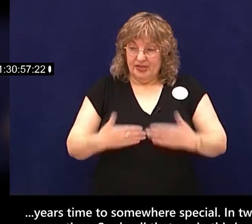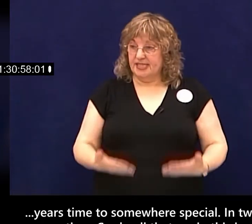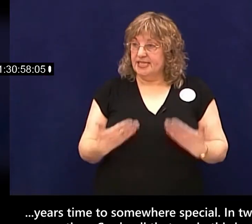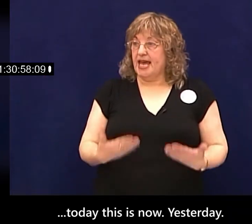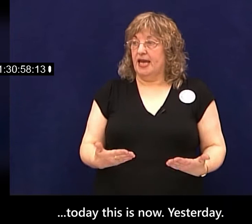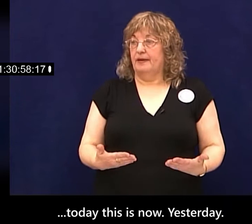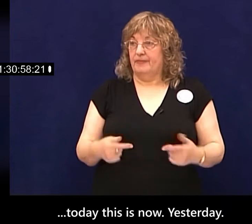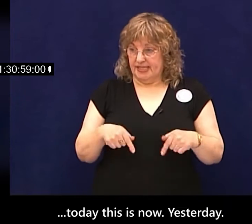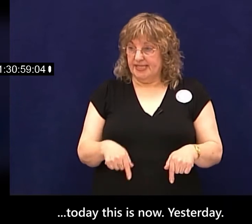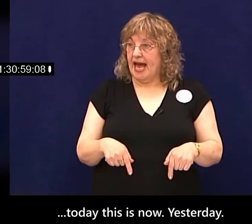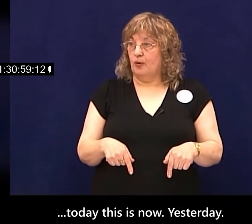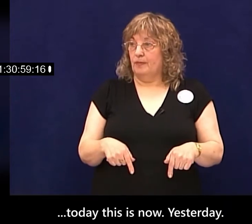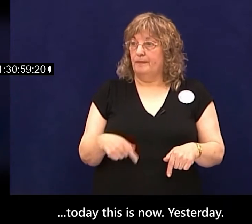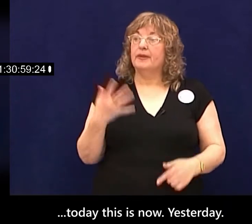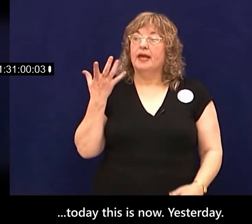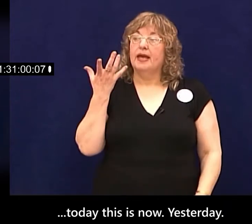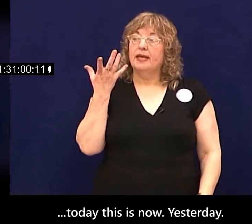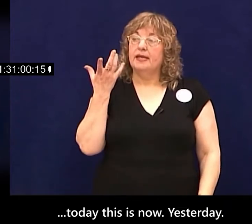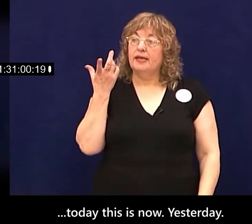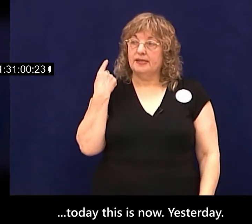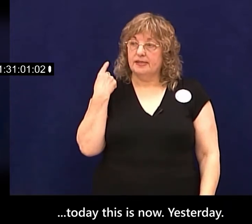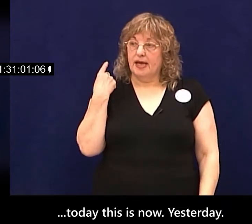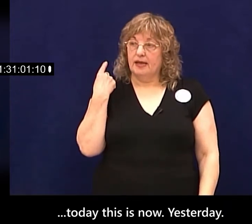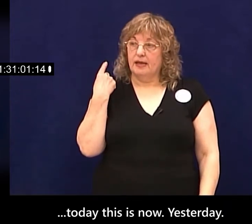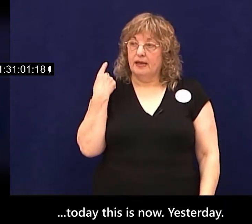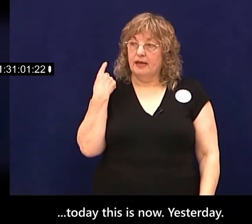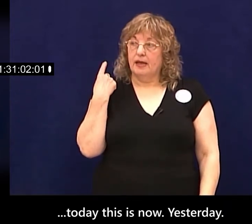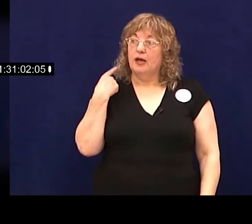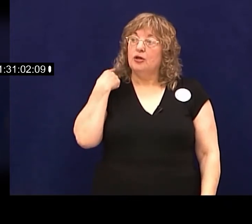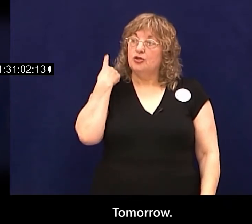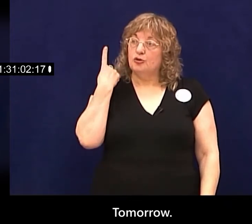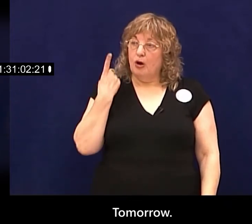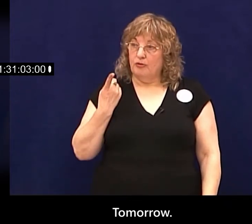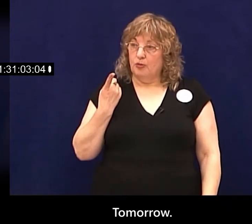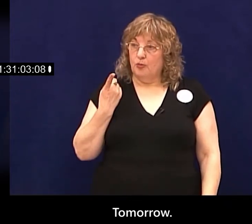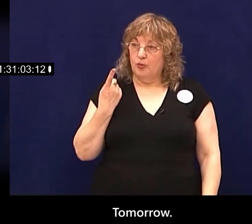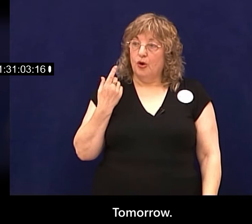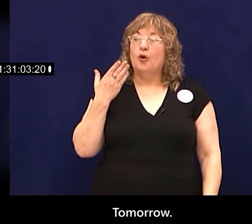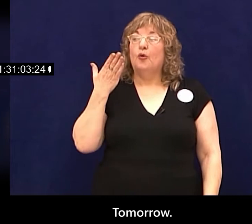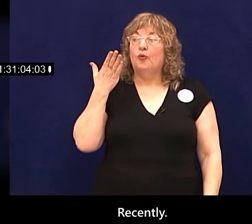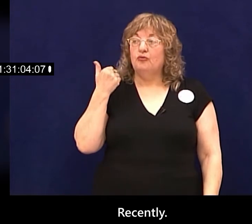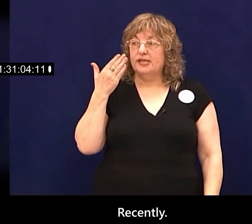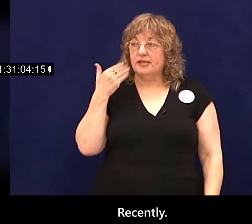is today. This is now. Yesterday. Tomorrow.